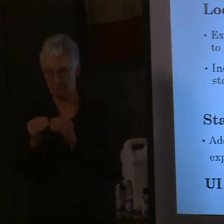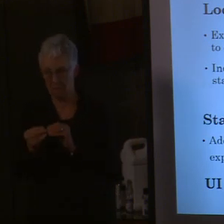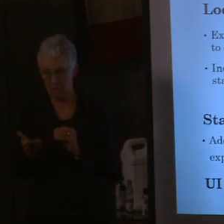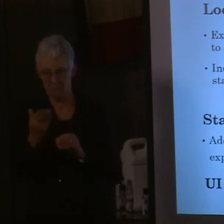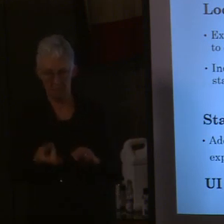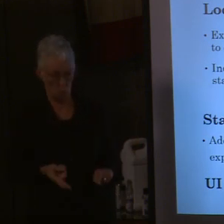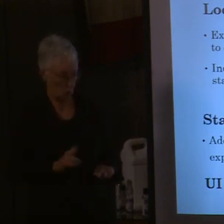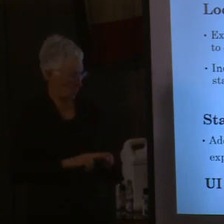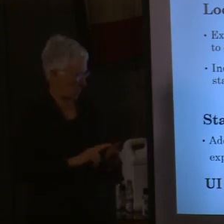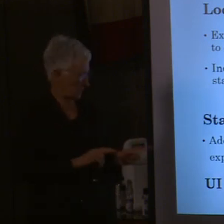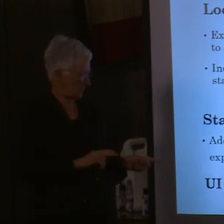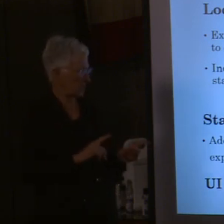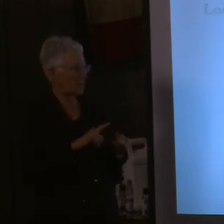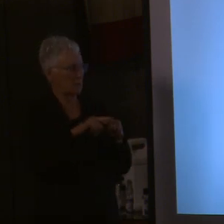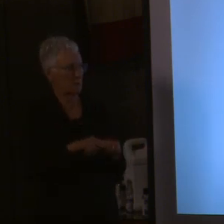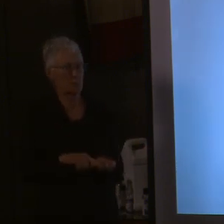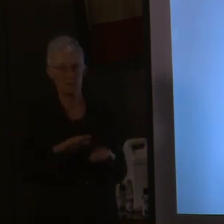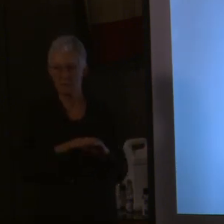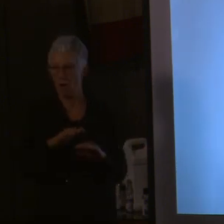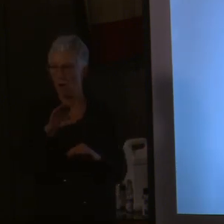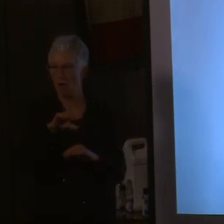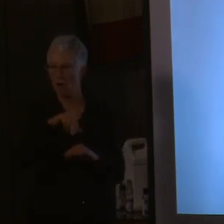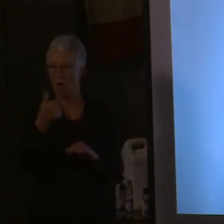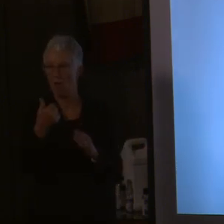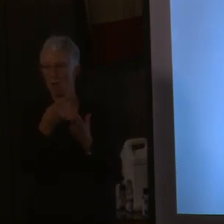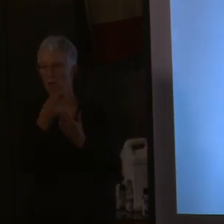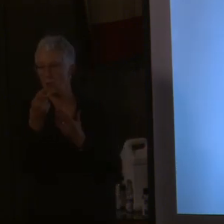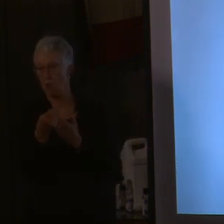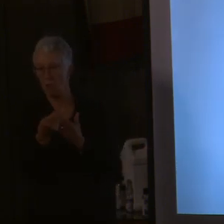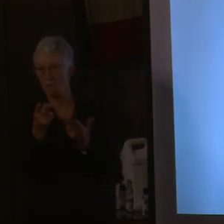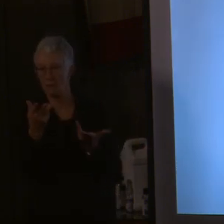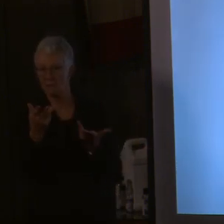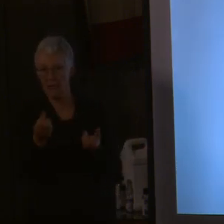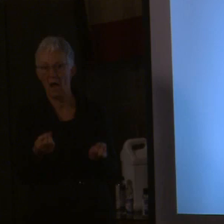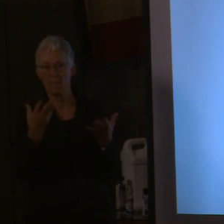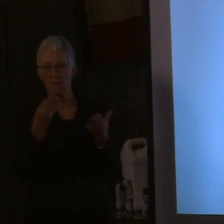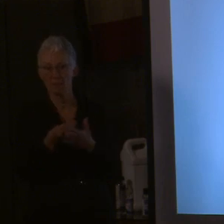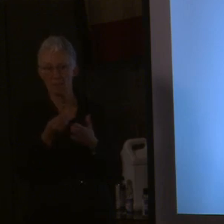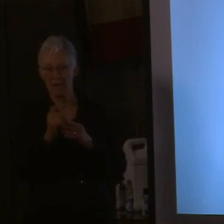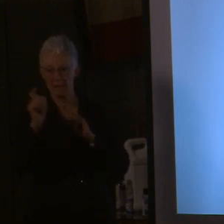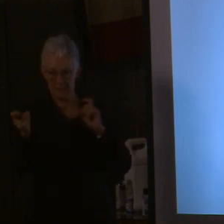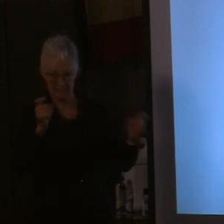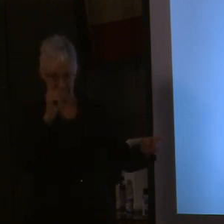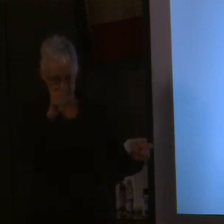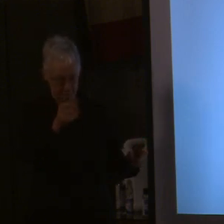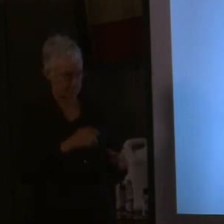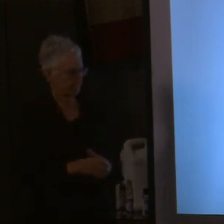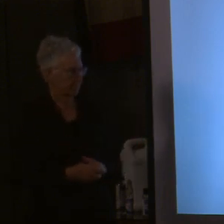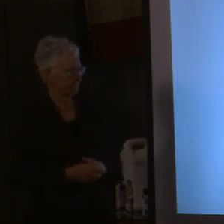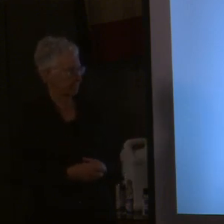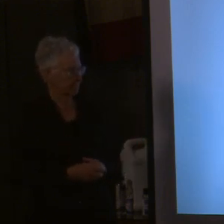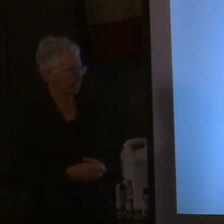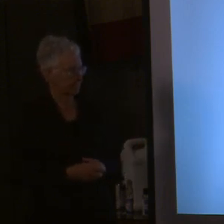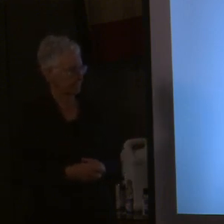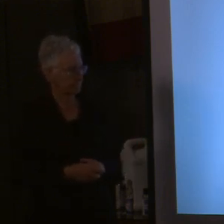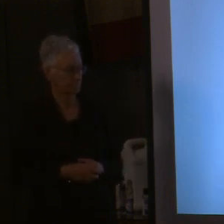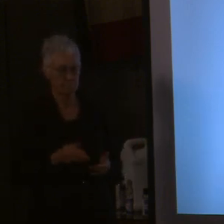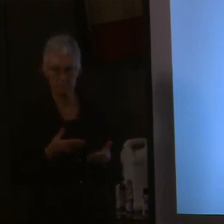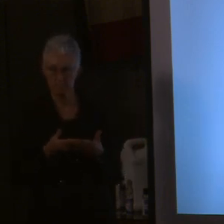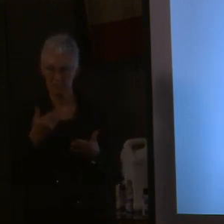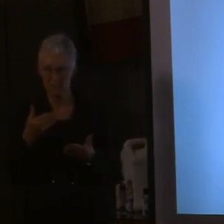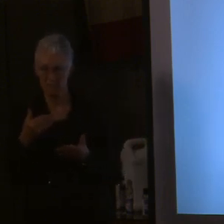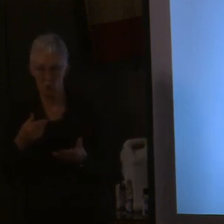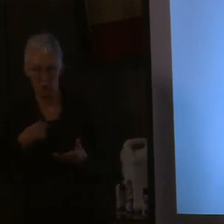programs that we've got there. All right, so before we get into questions on that, I'm just going to highlight that we've got a news